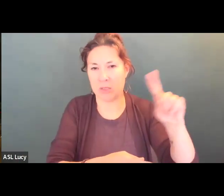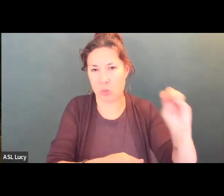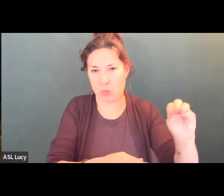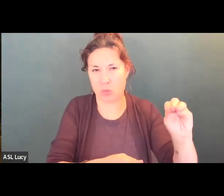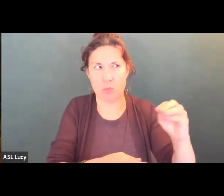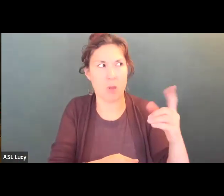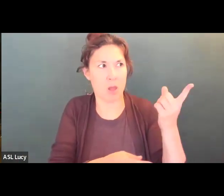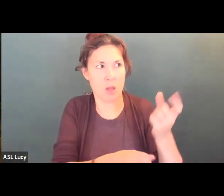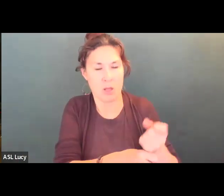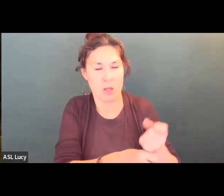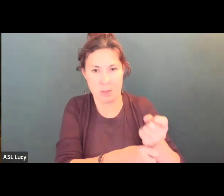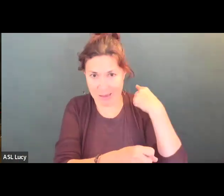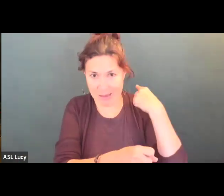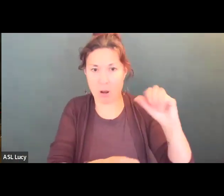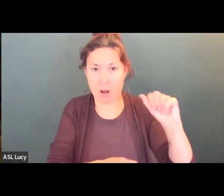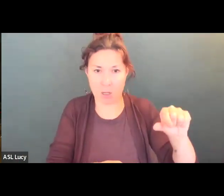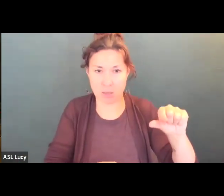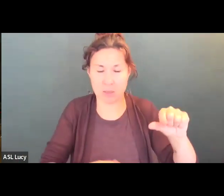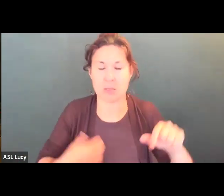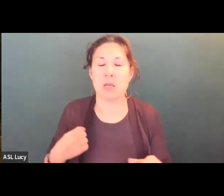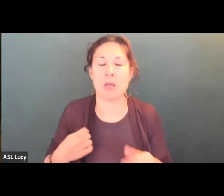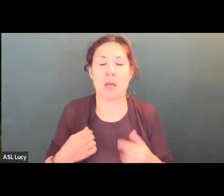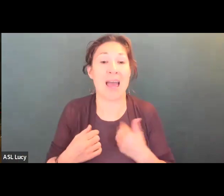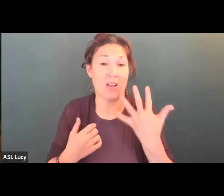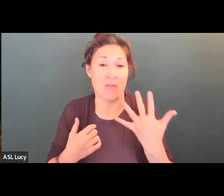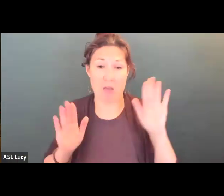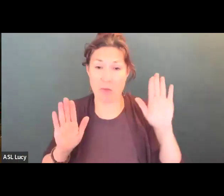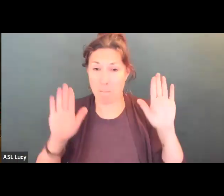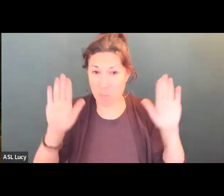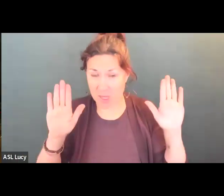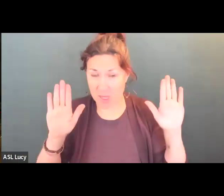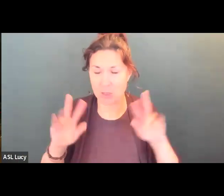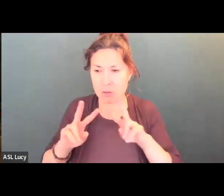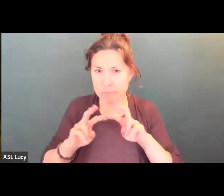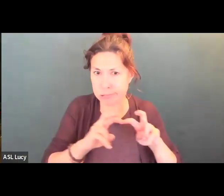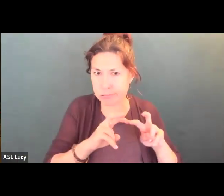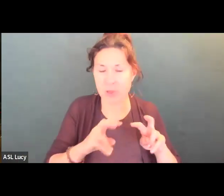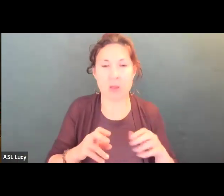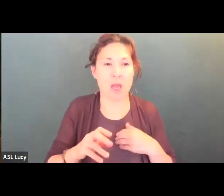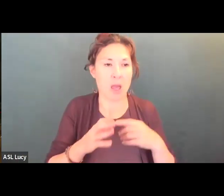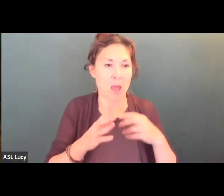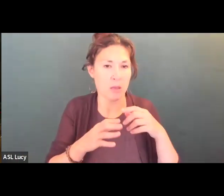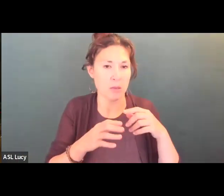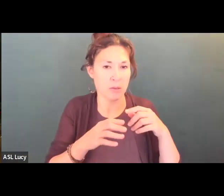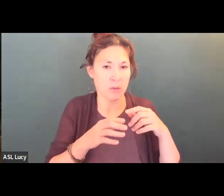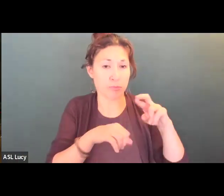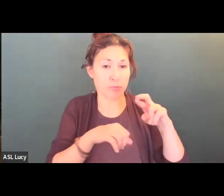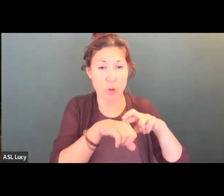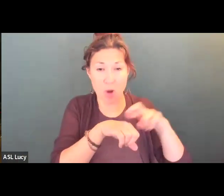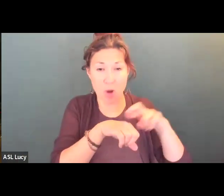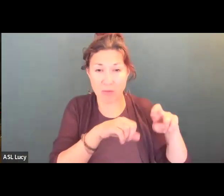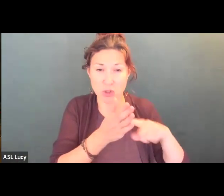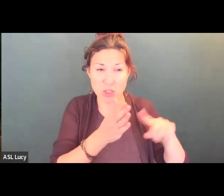bids. We evaluated those bids. We did reference checks with other districts that they've worked with,